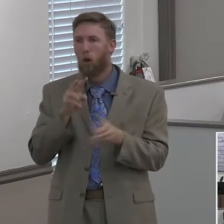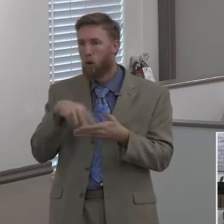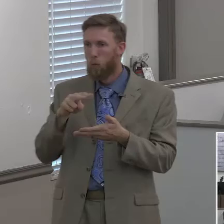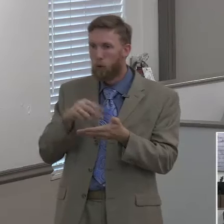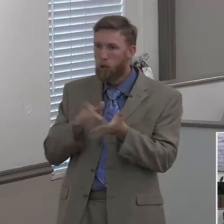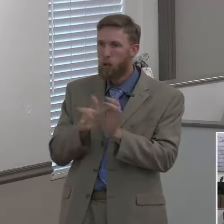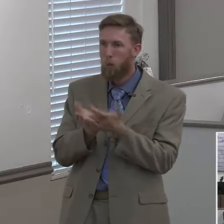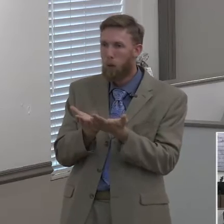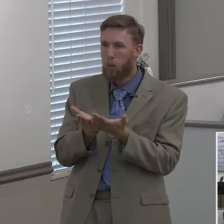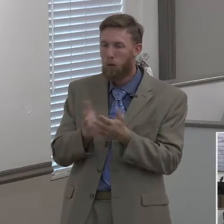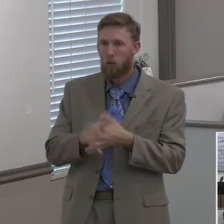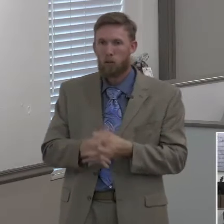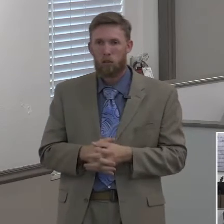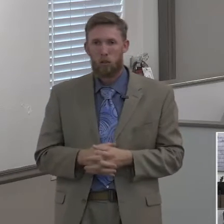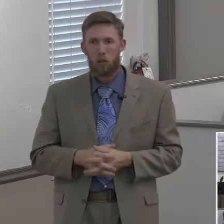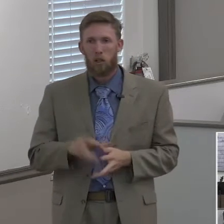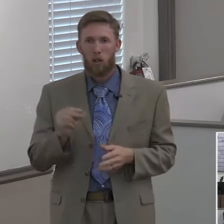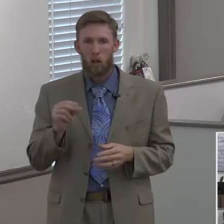Real answers.